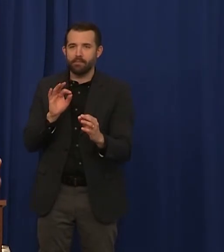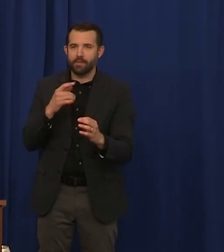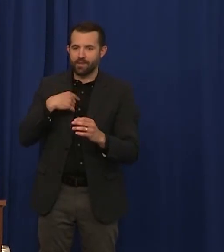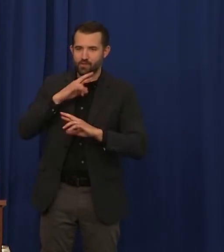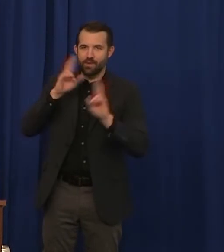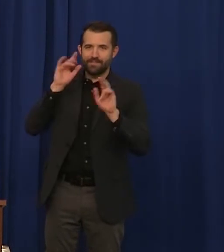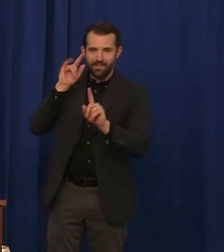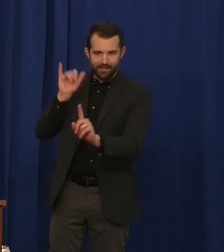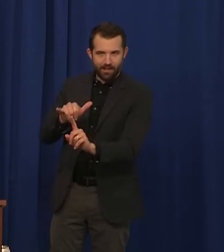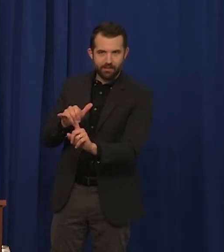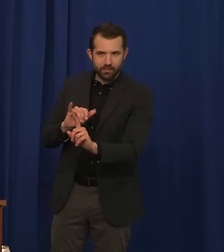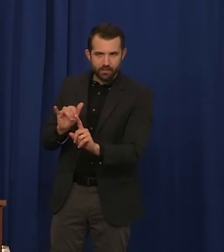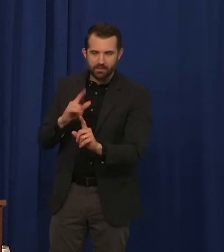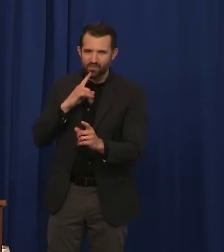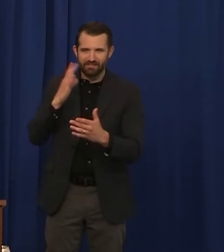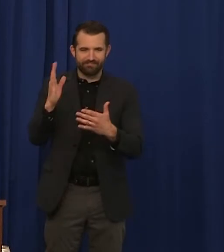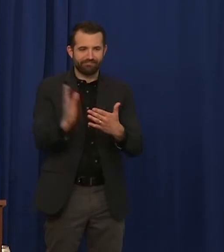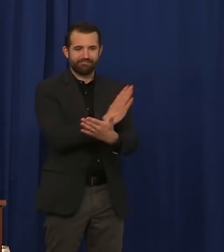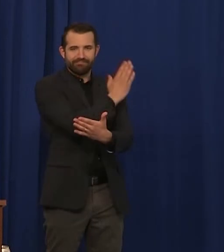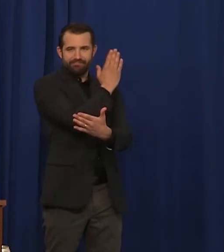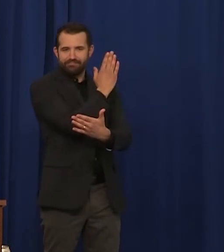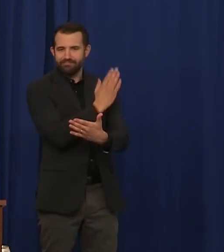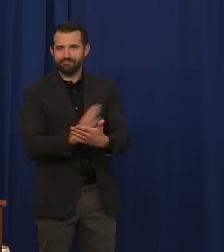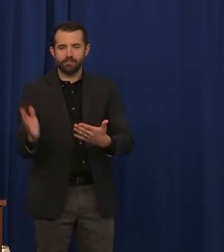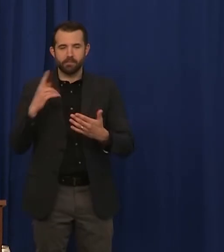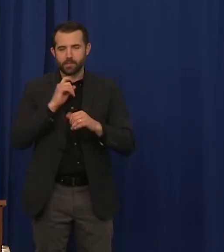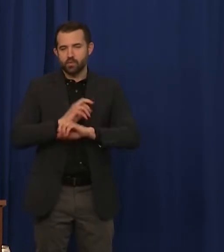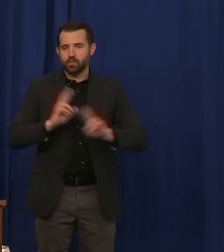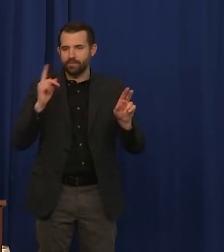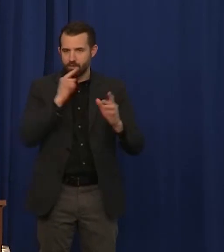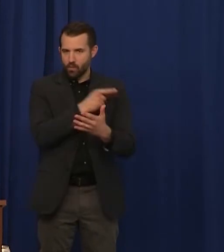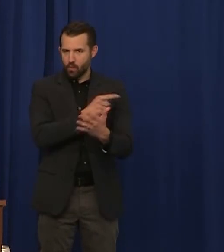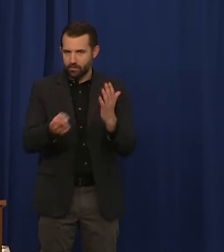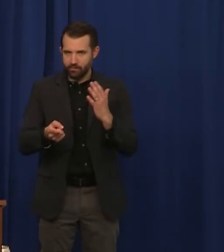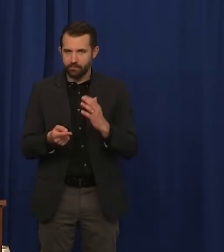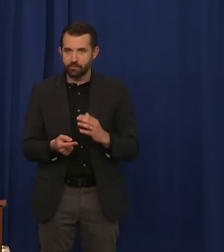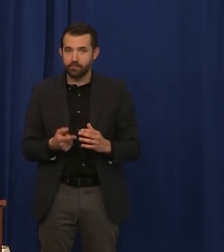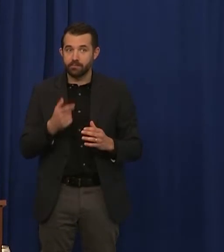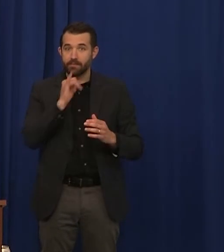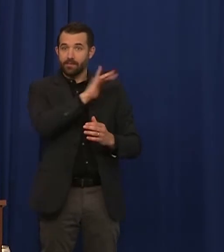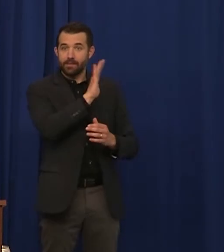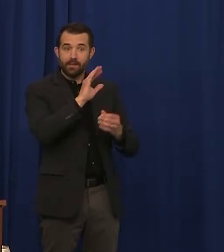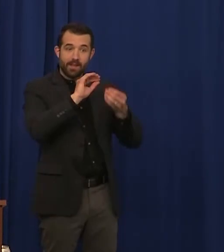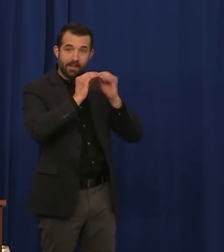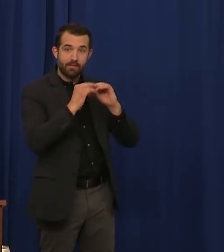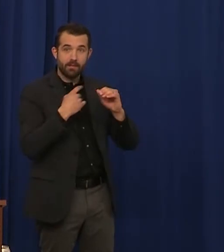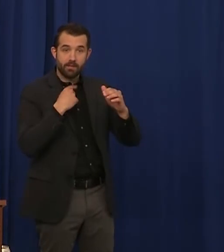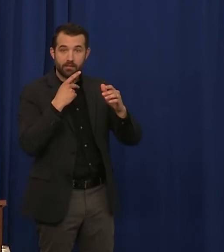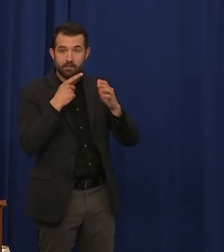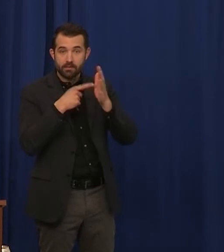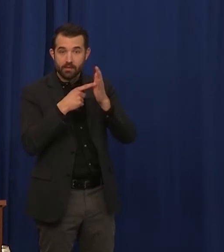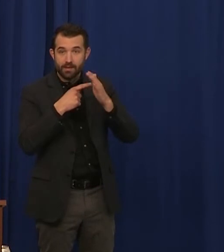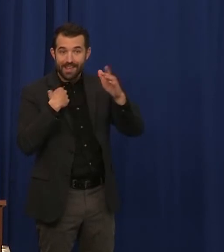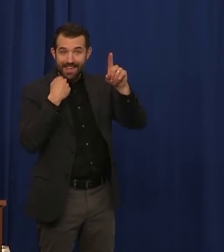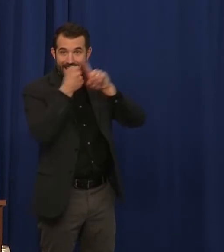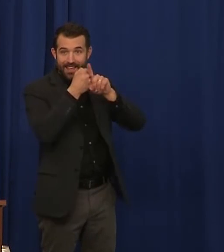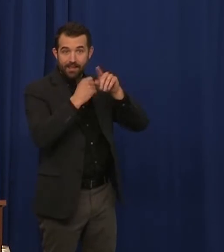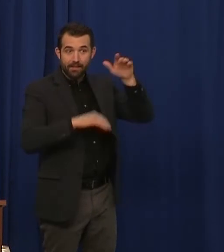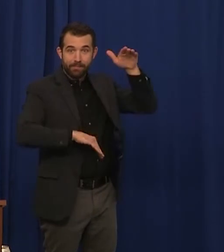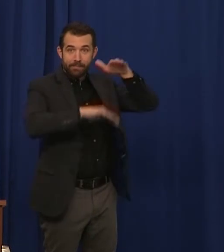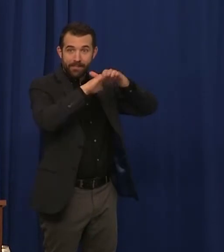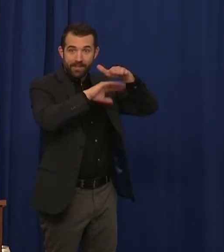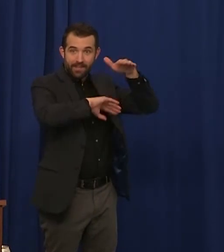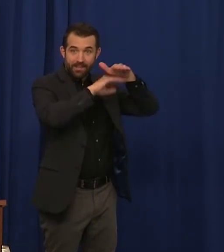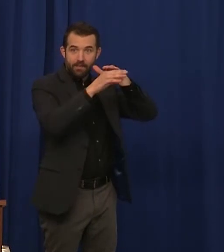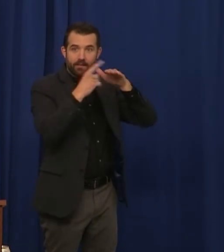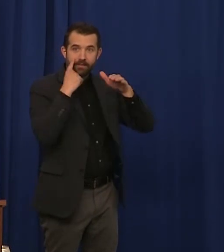when one model predicts that we might be at a peak versus when another model predicts we might be at a peak, doesn't really affect our day-to-day.